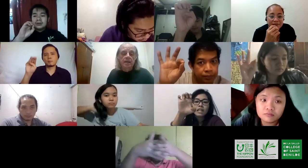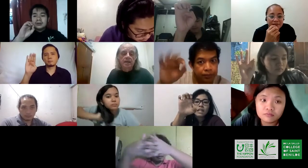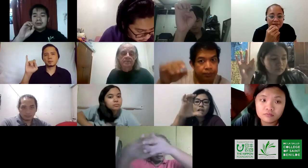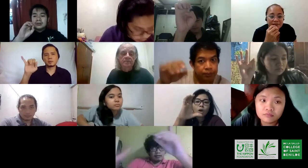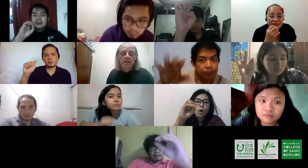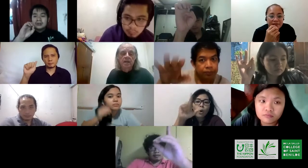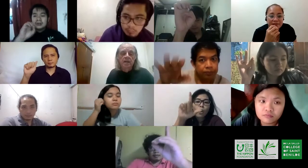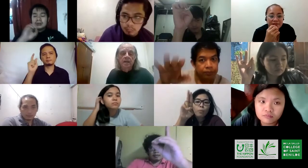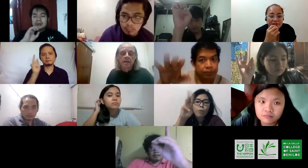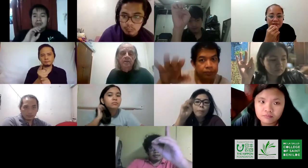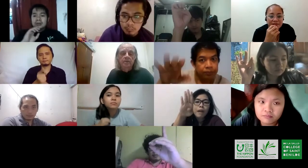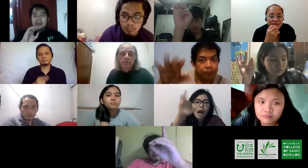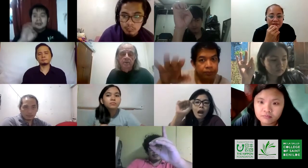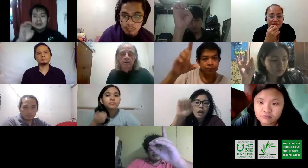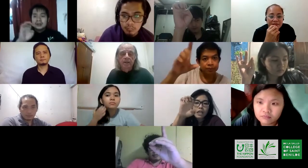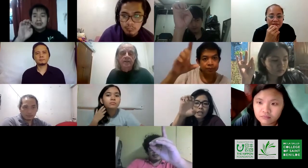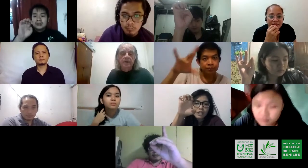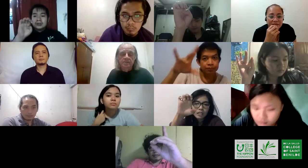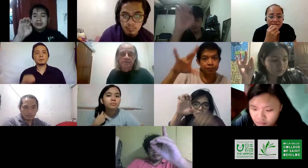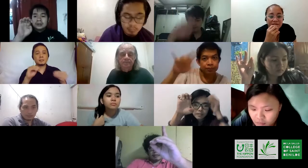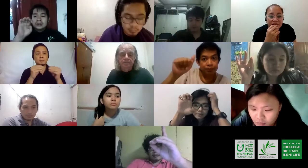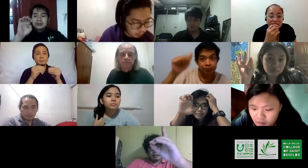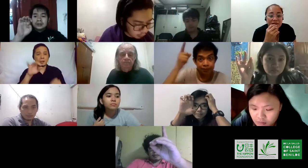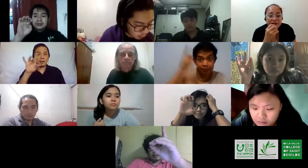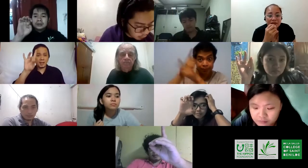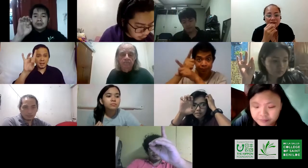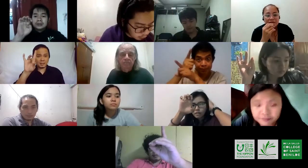and 9 in your handouts.